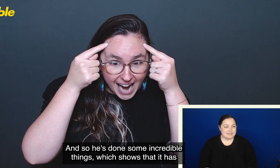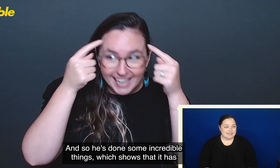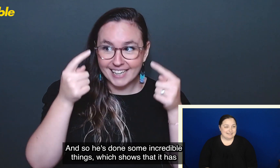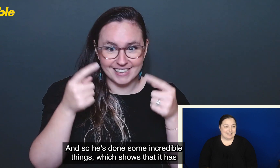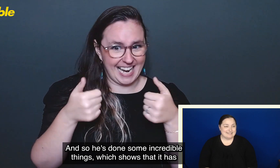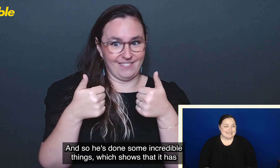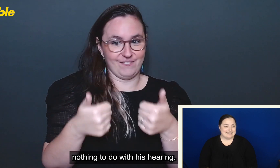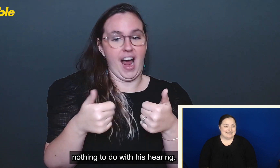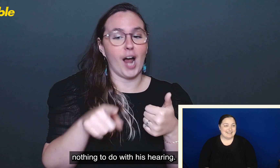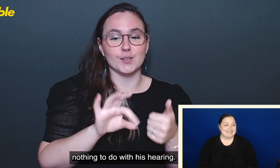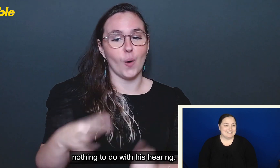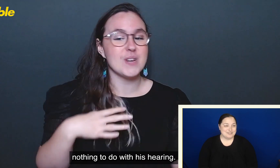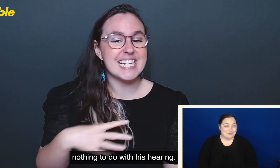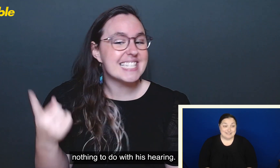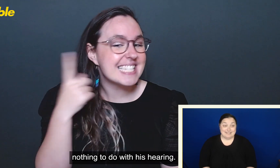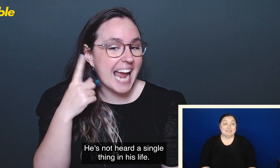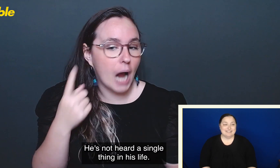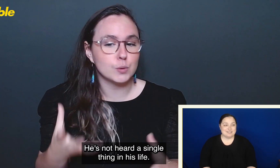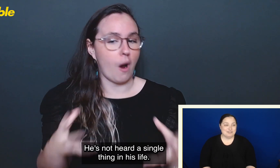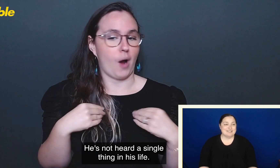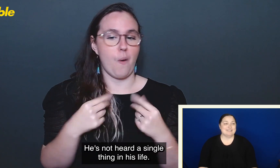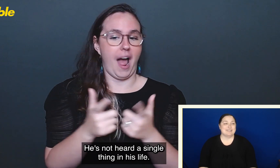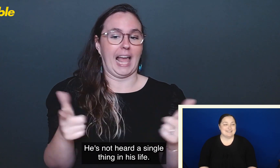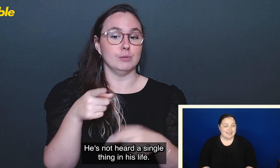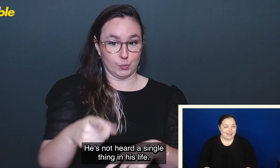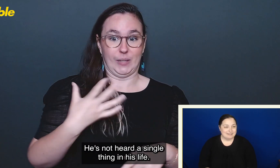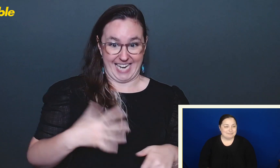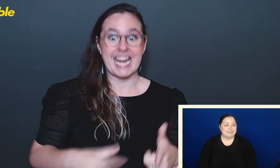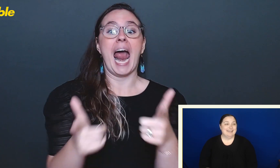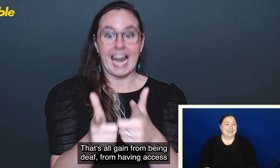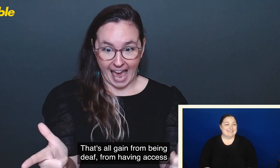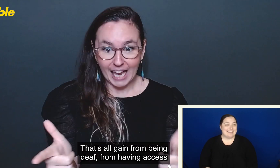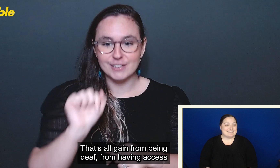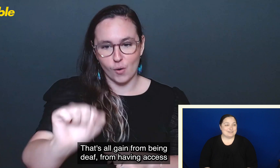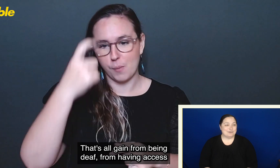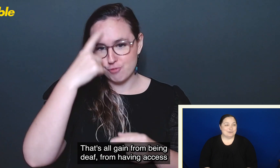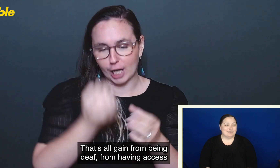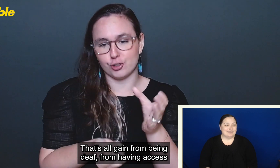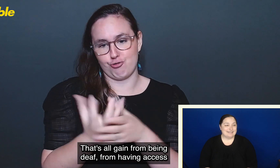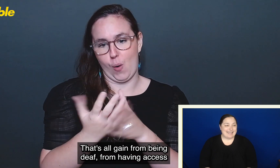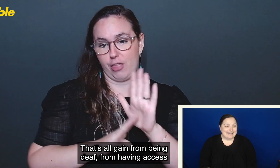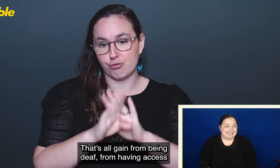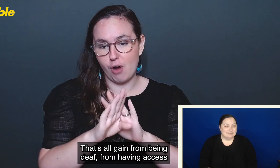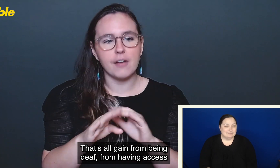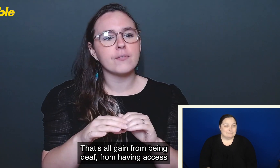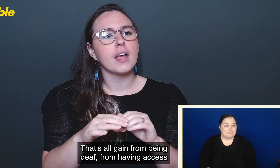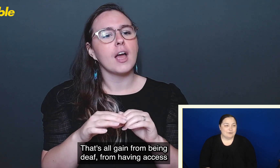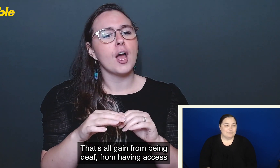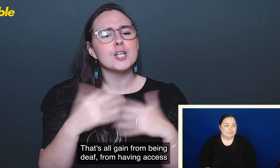shows that it has nothing to do with his hearing. He's not heard a single thing in his life. That's all